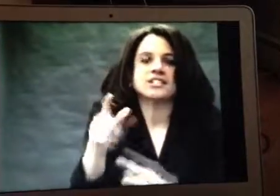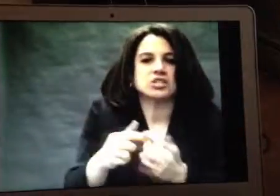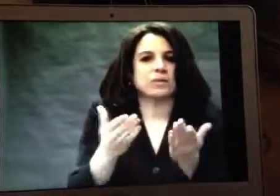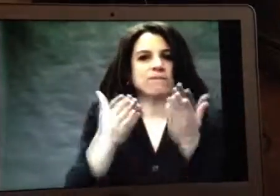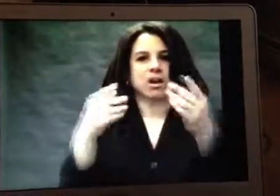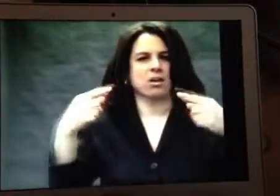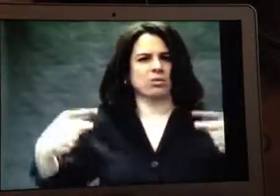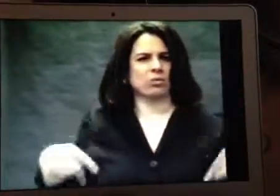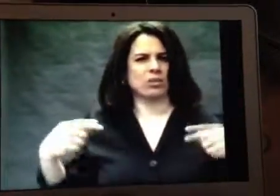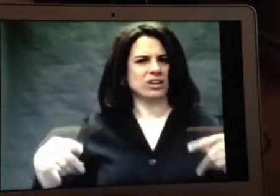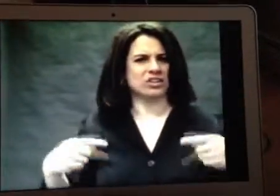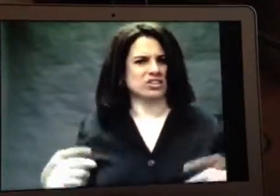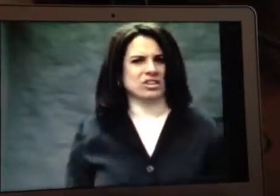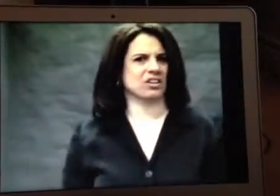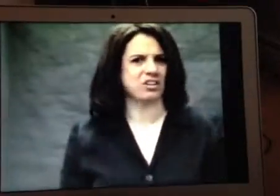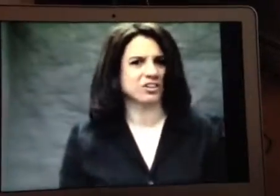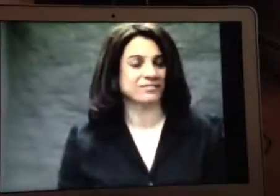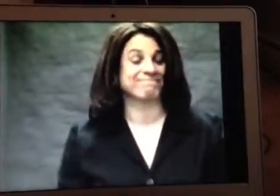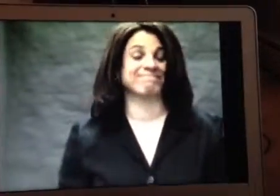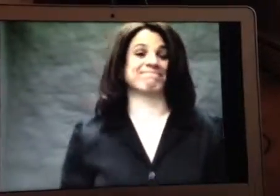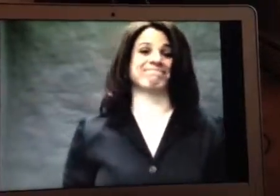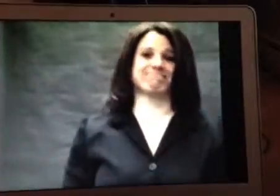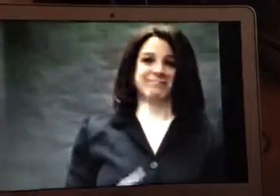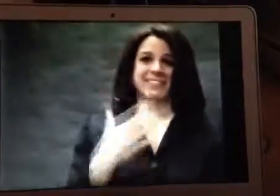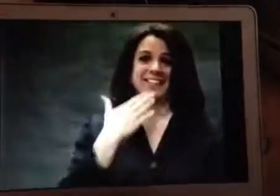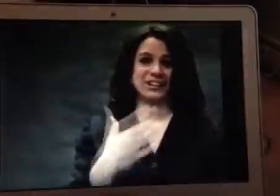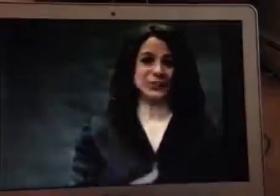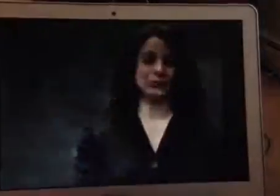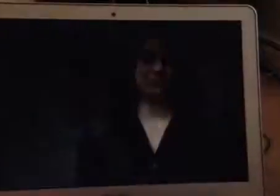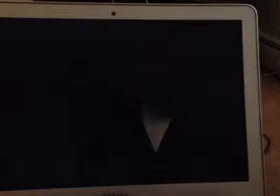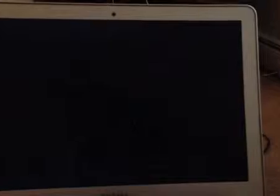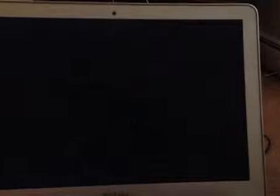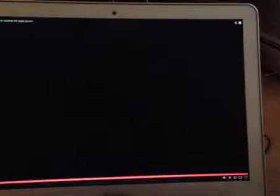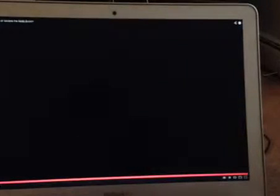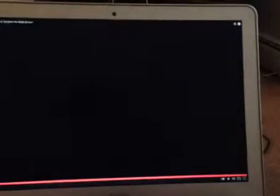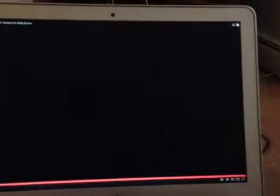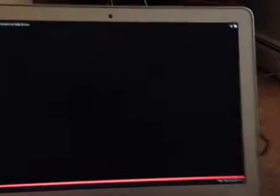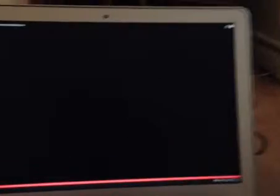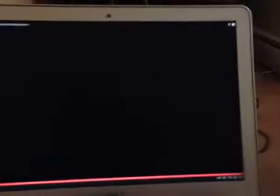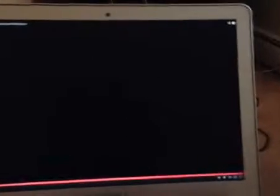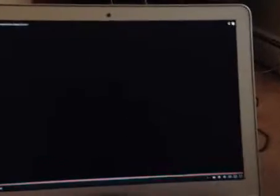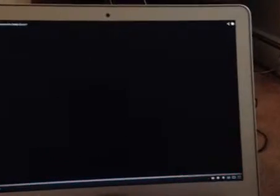the airlines that we don't need wheelchairs. We're just deaf. Thank you.